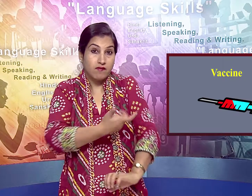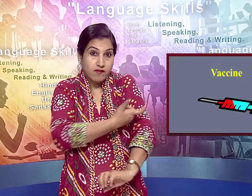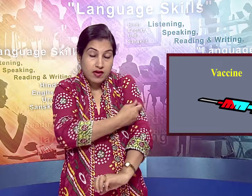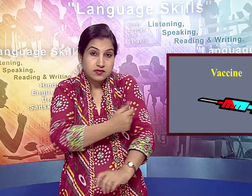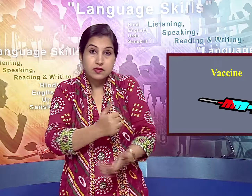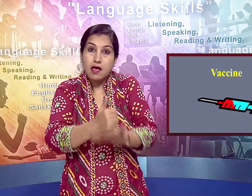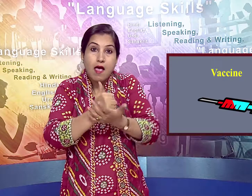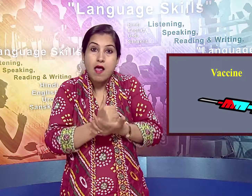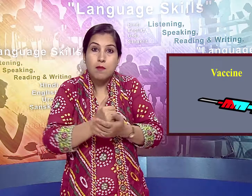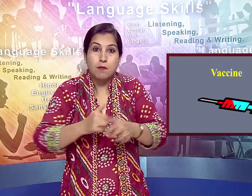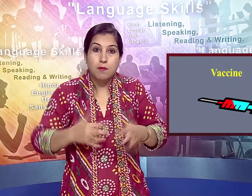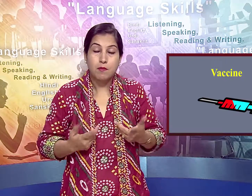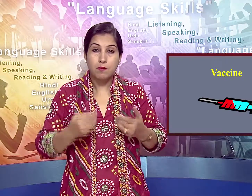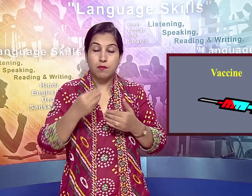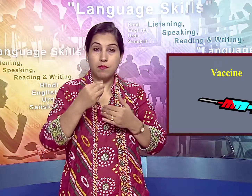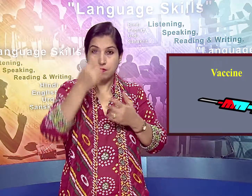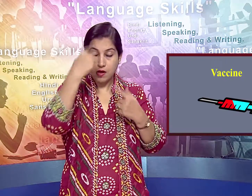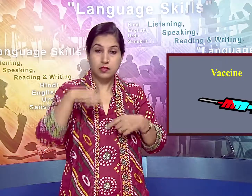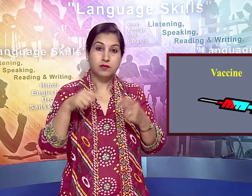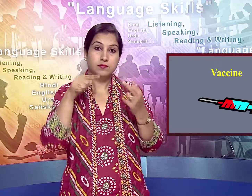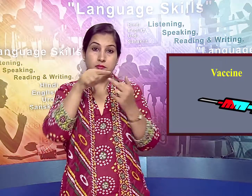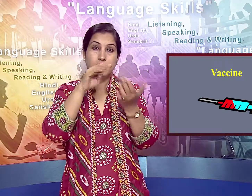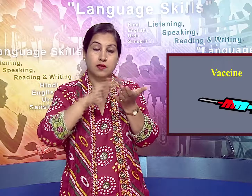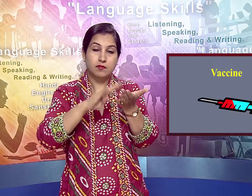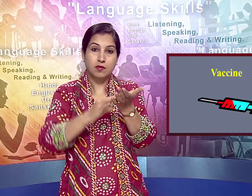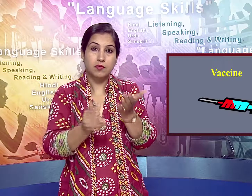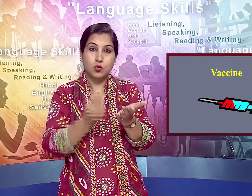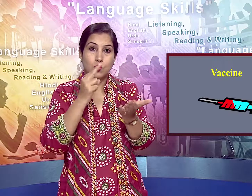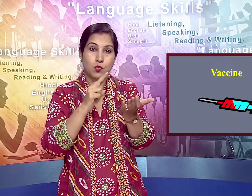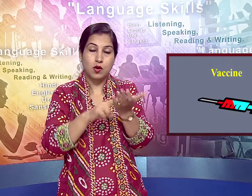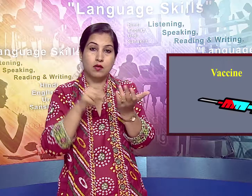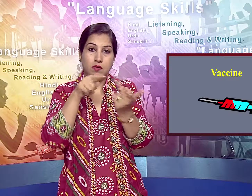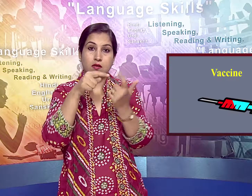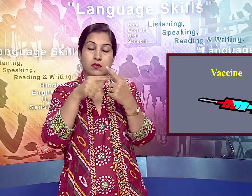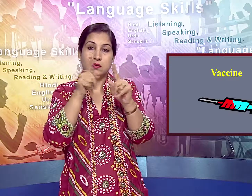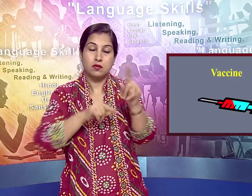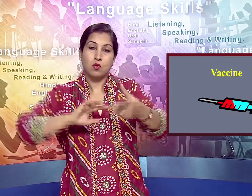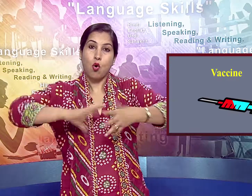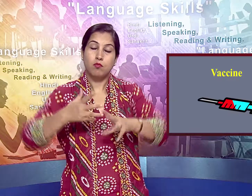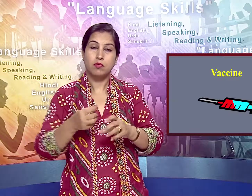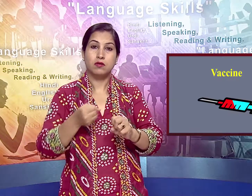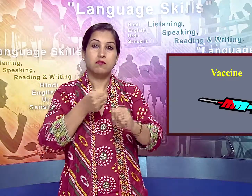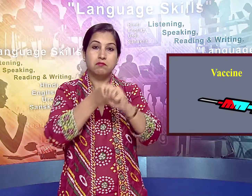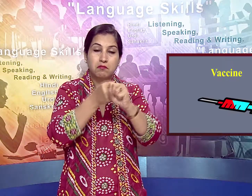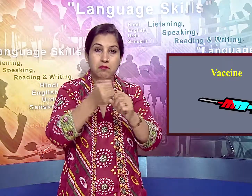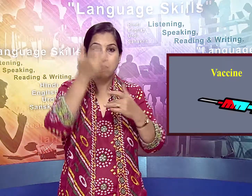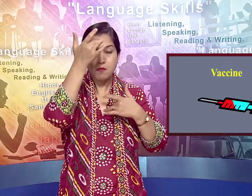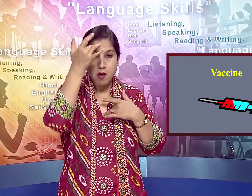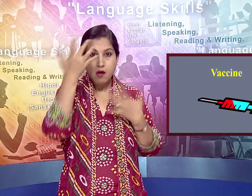Vaccines help to develop immunity and fight the infection or disease and